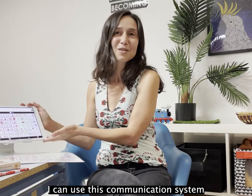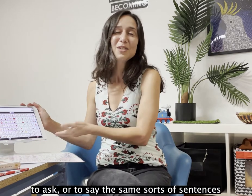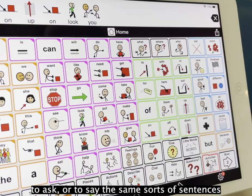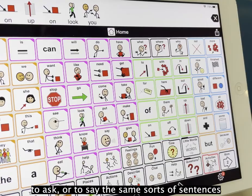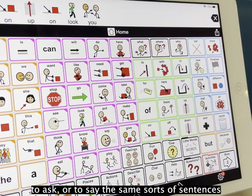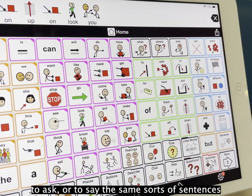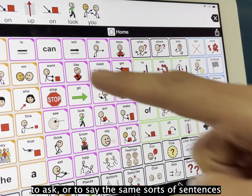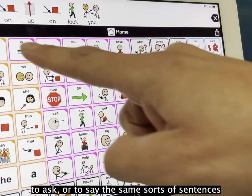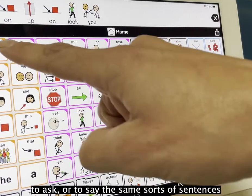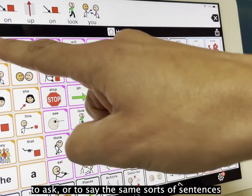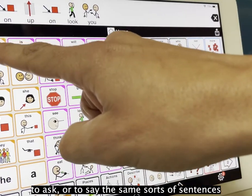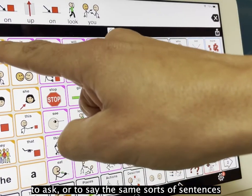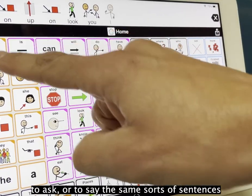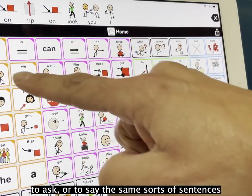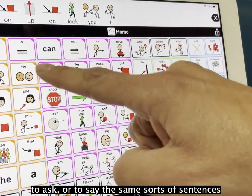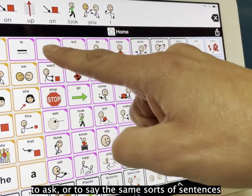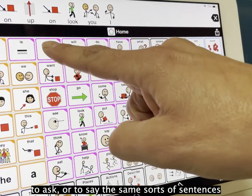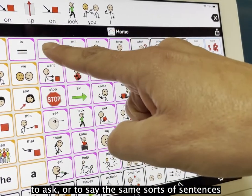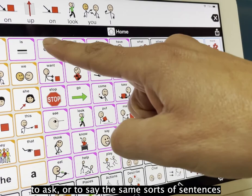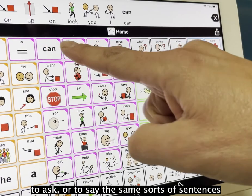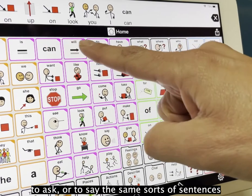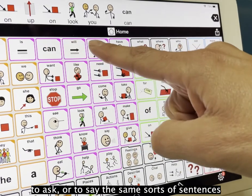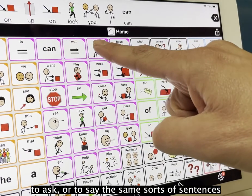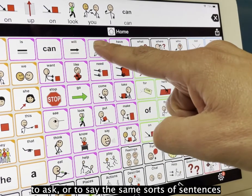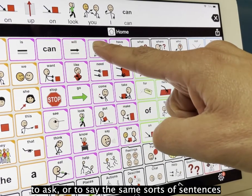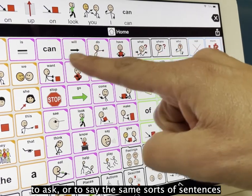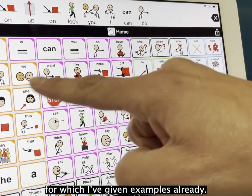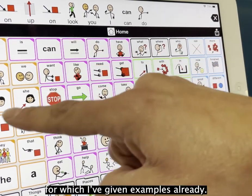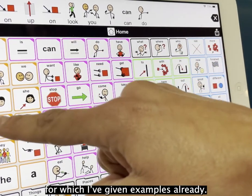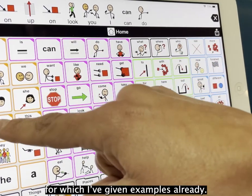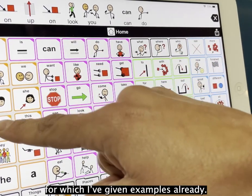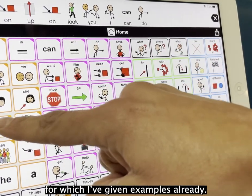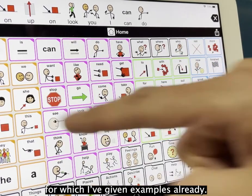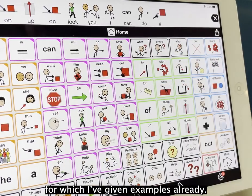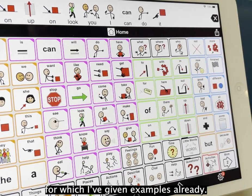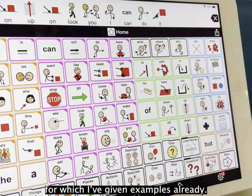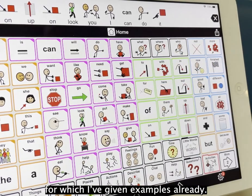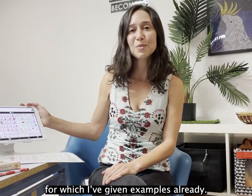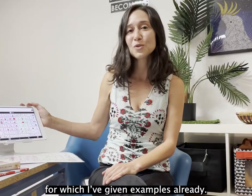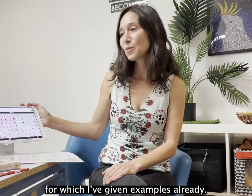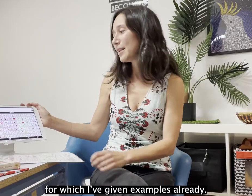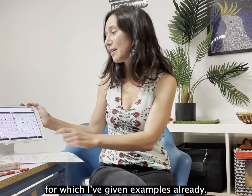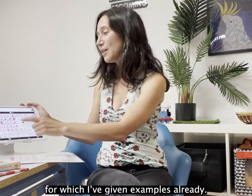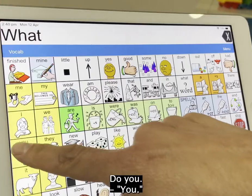to ask or to say the same sorts of sentences for which I've given examples already. Do